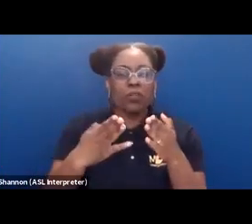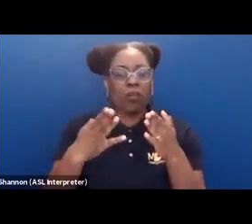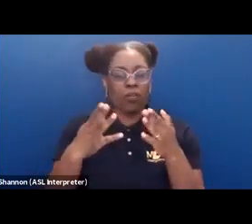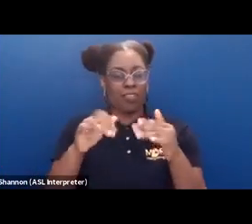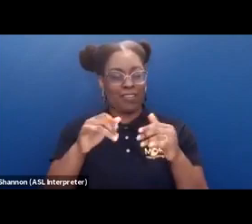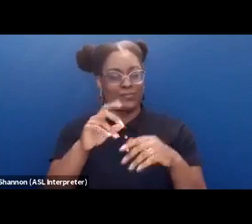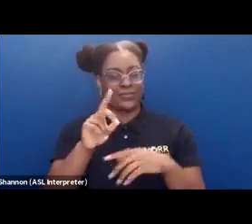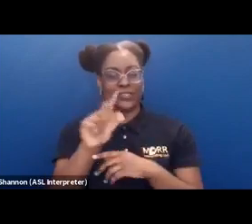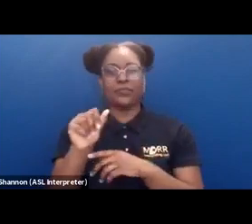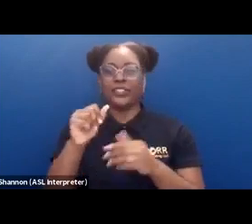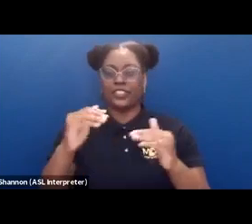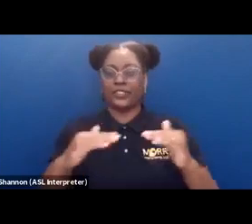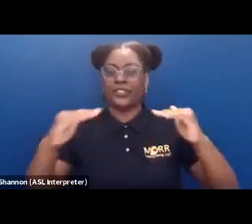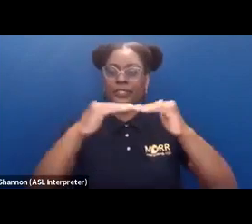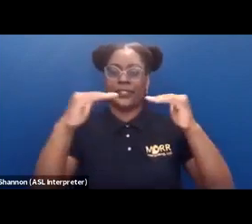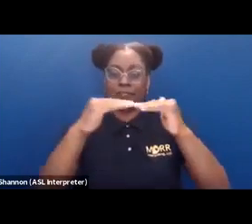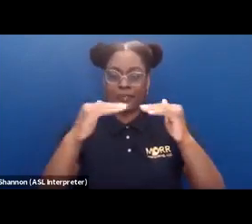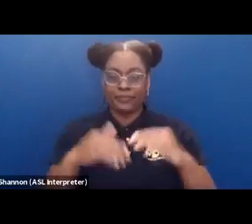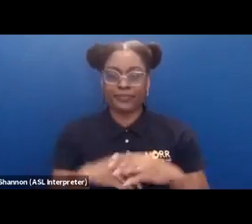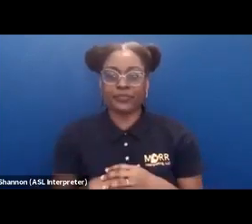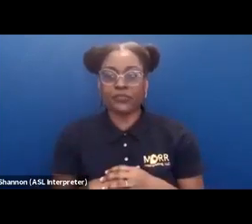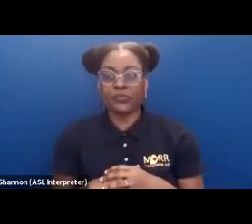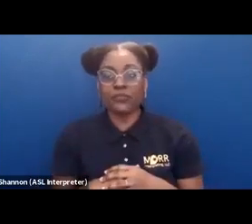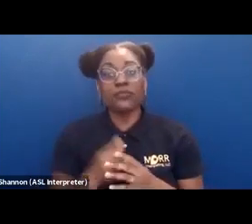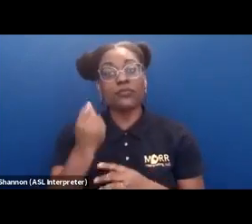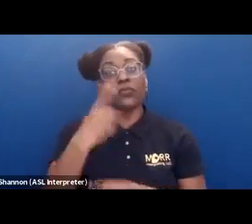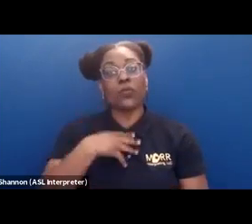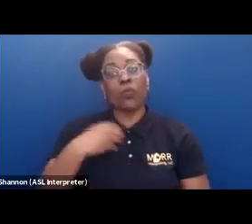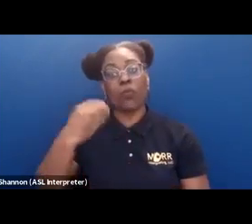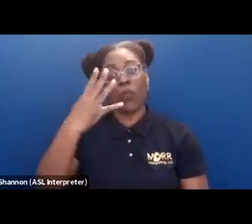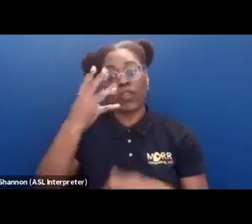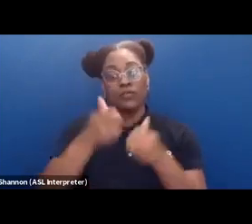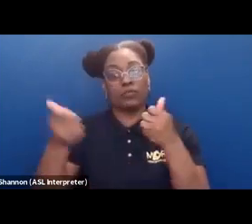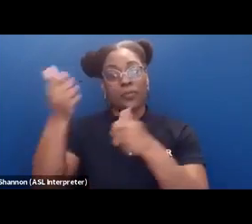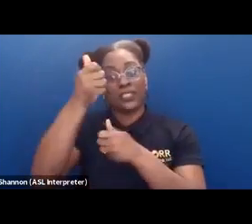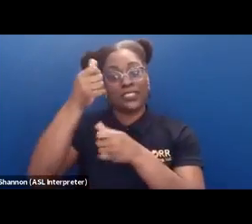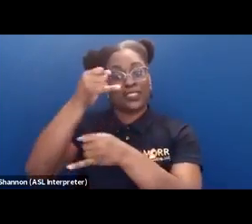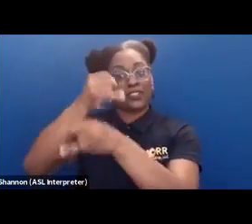capitalist institutions, I am going to argue,